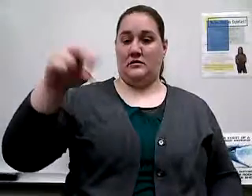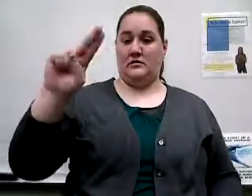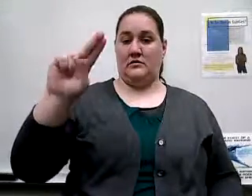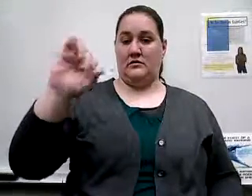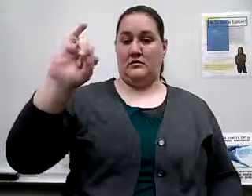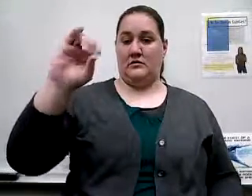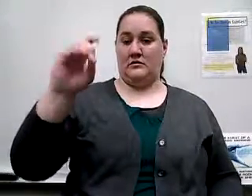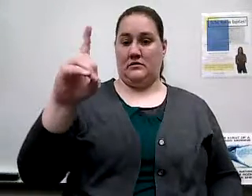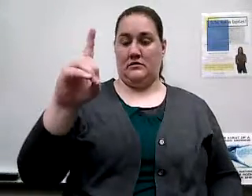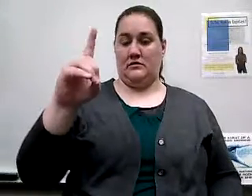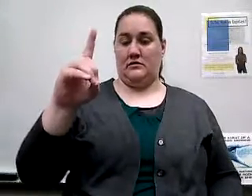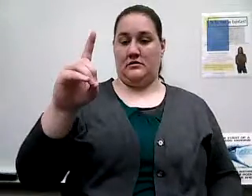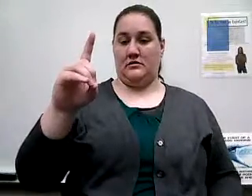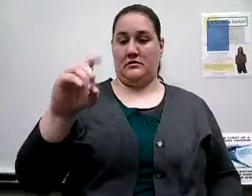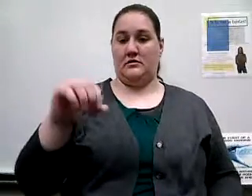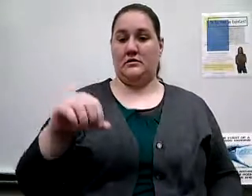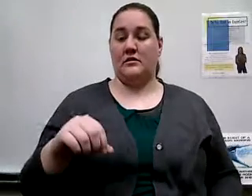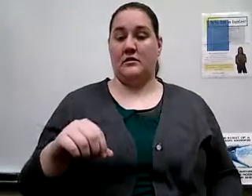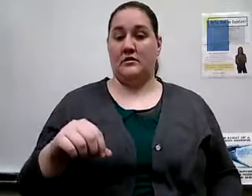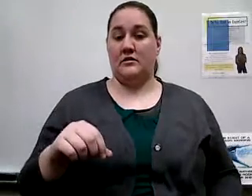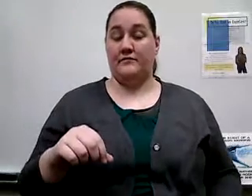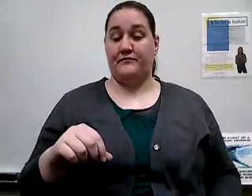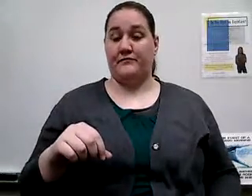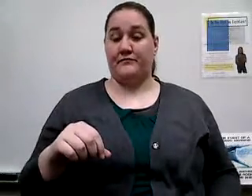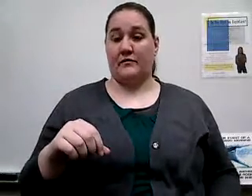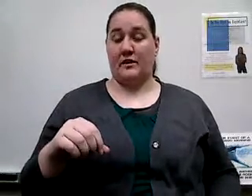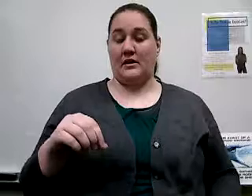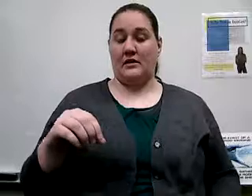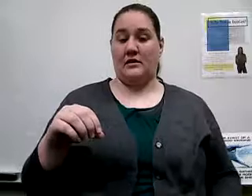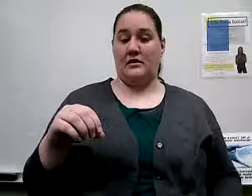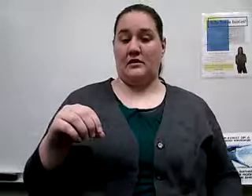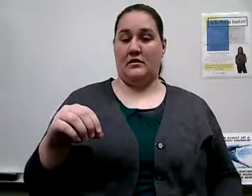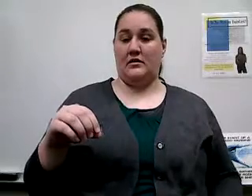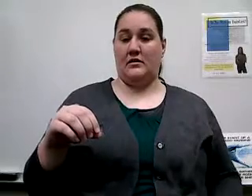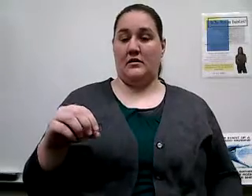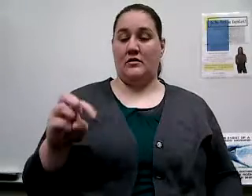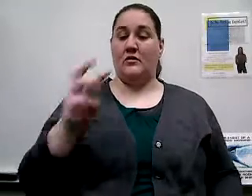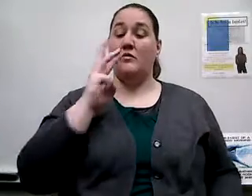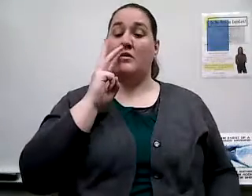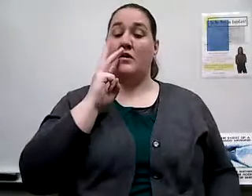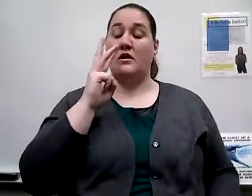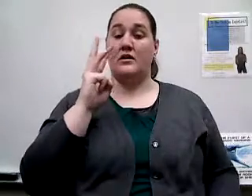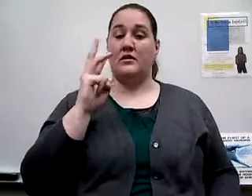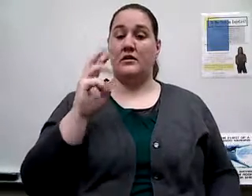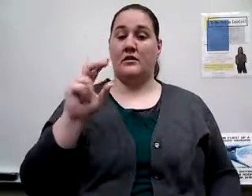Condensation, process in which gaseous water, which happens to be water vapor, is changed into a liquid form, which would be regular